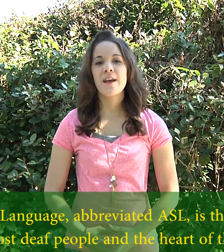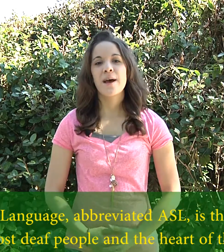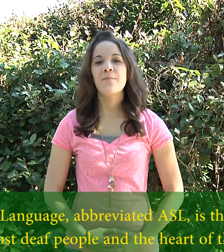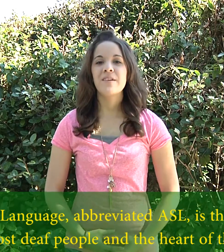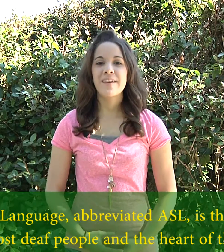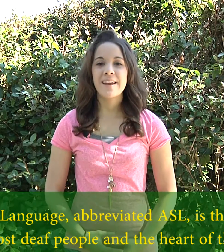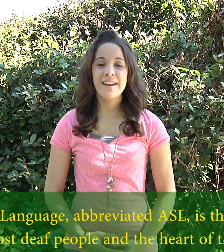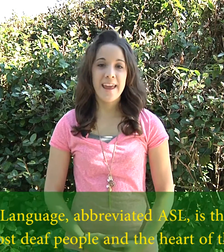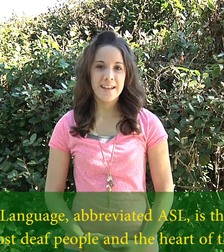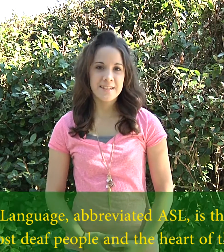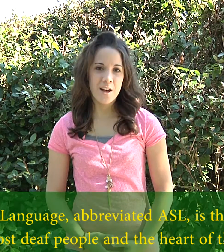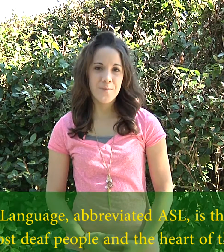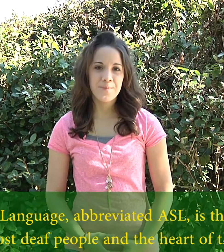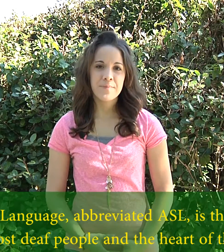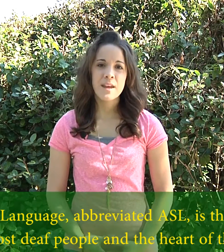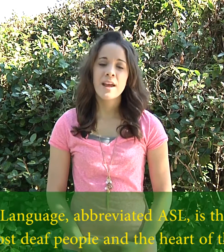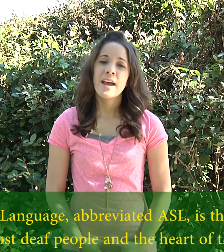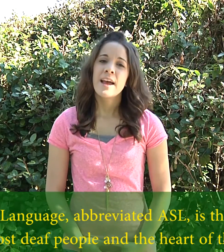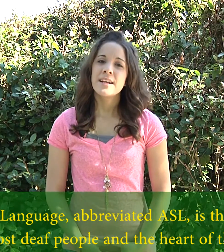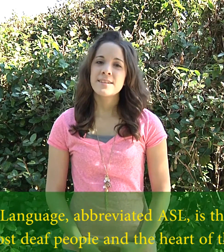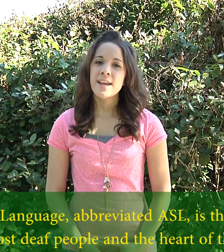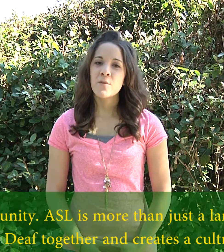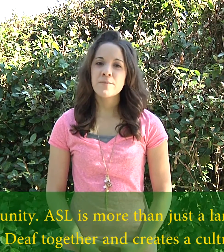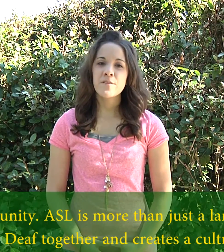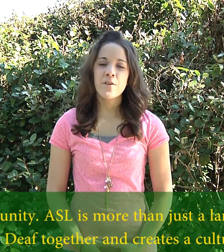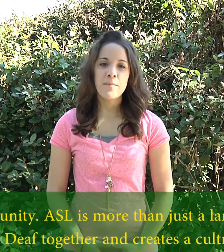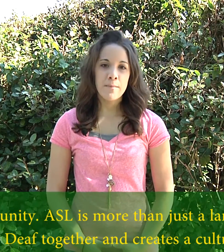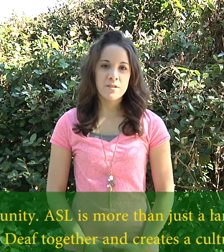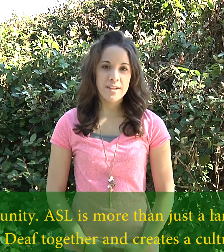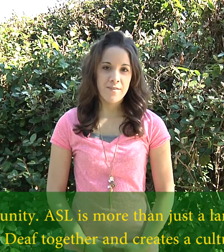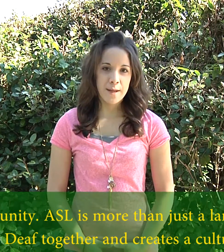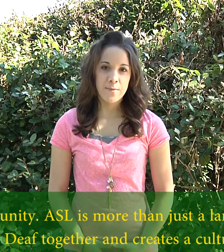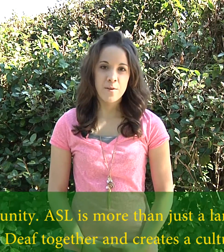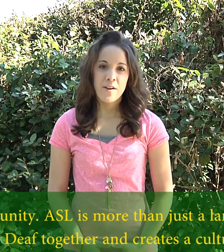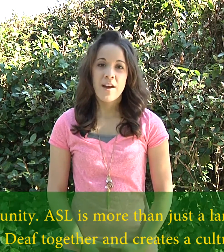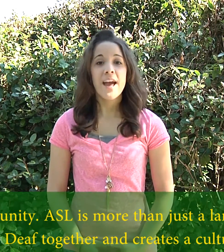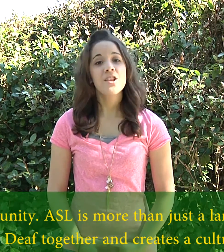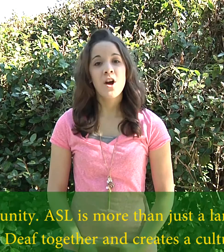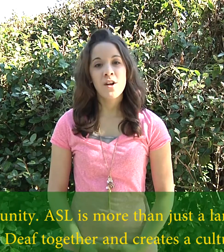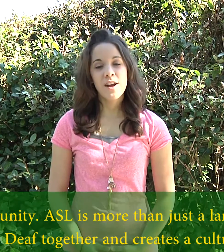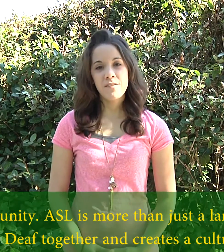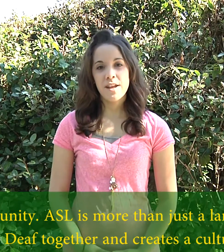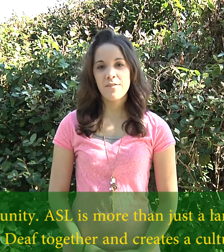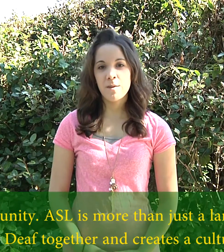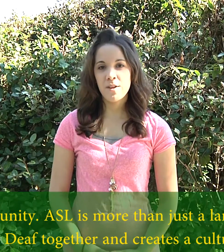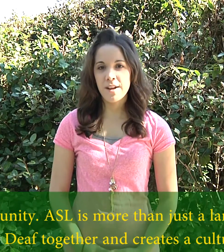abbreviated ASL, is the language preferred by most Deaf people and the heart of the Deaf community.